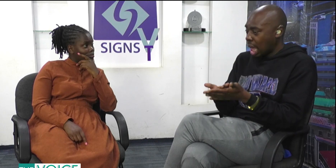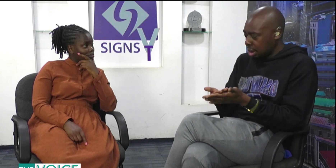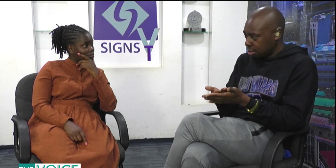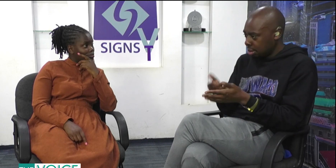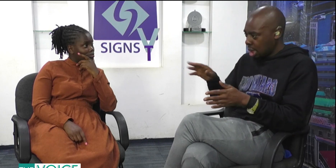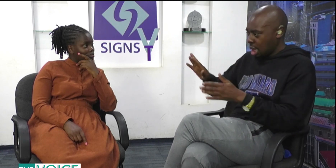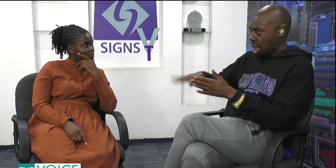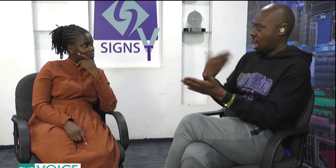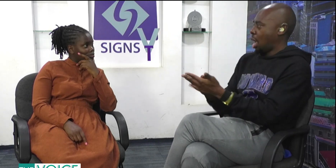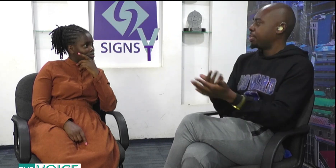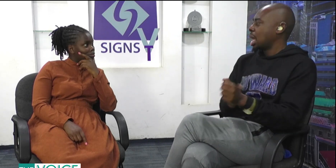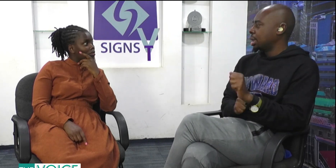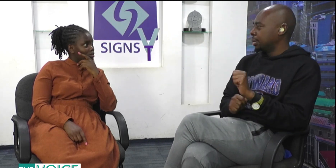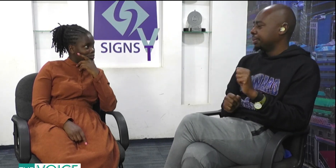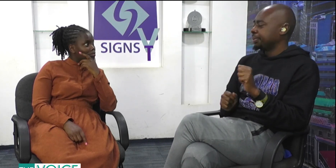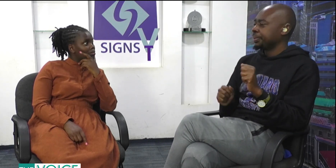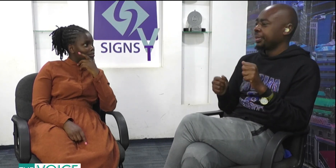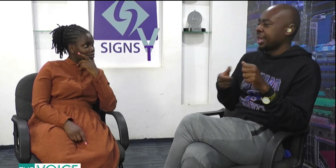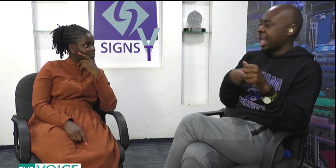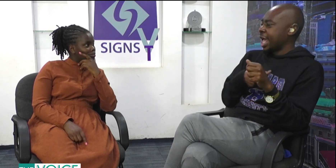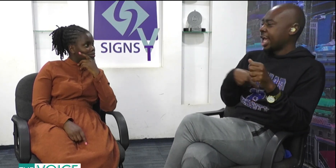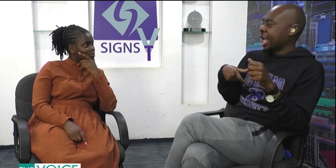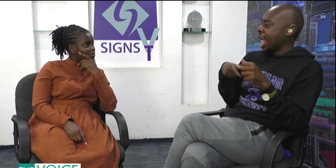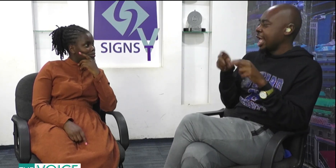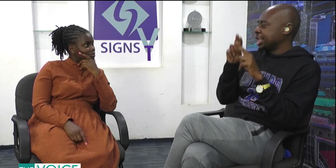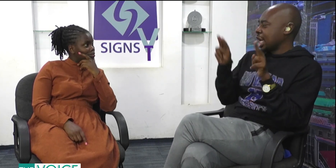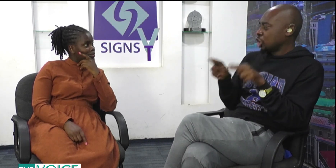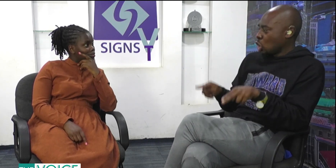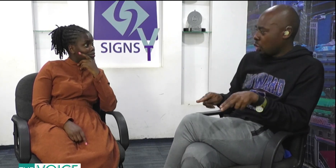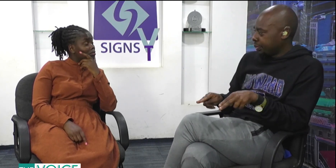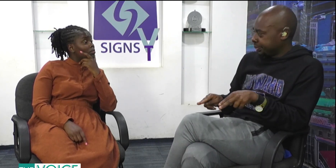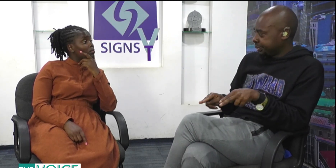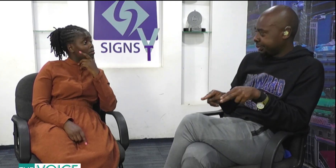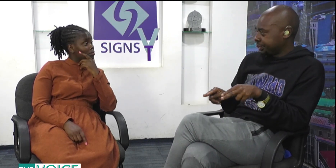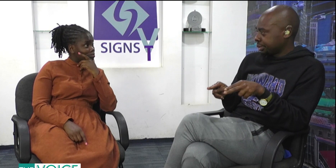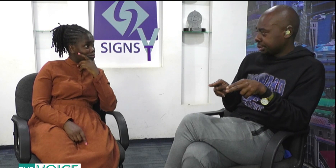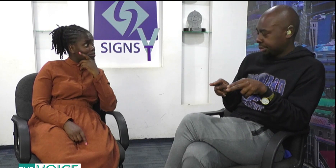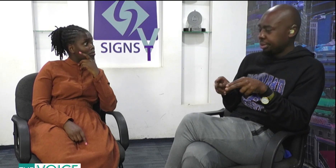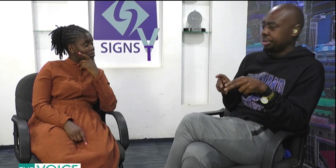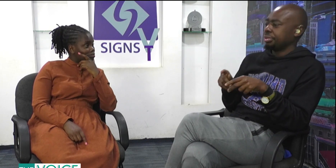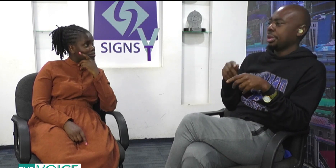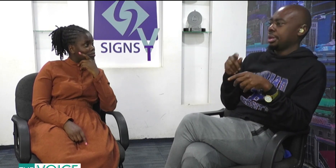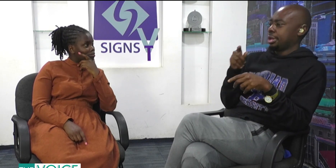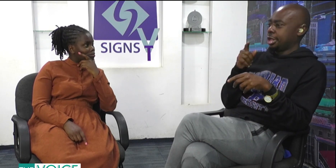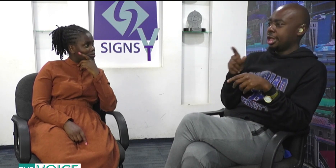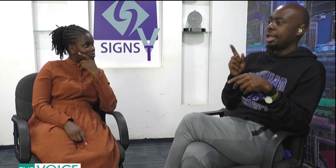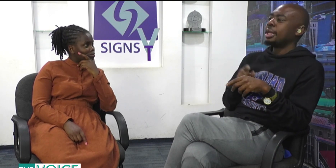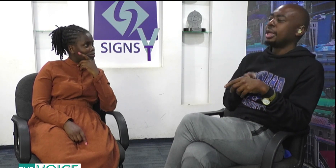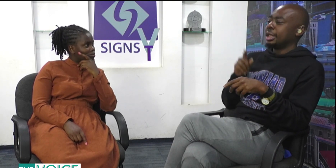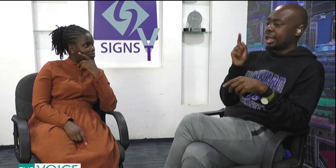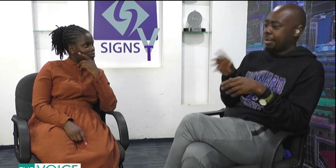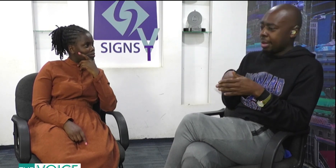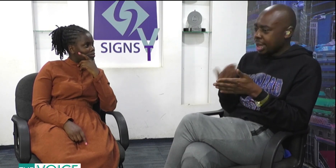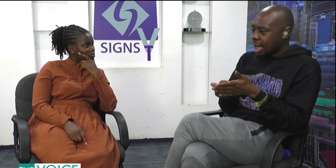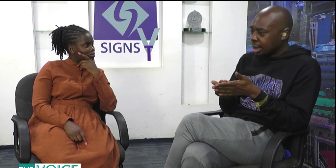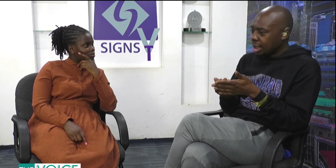Then I was shown that my doctor showed me an advert. Then he asked me if I wanted to apply because it was an